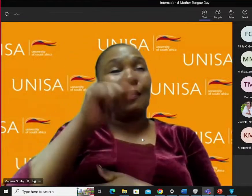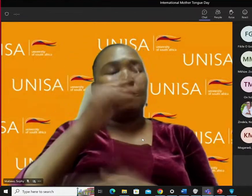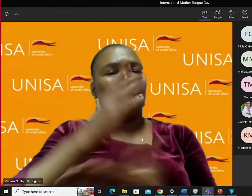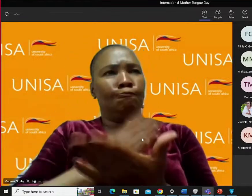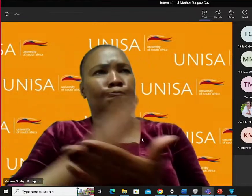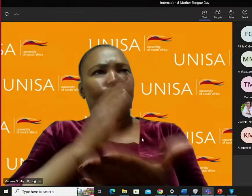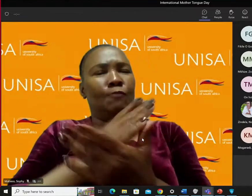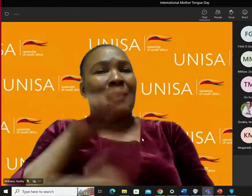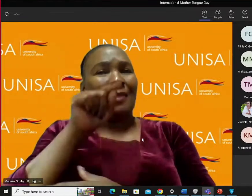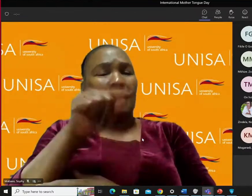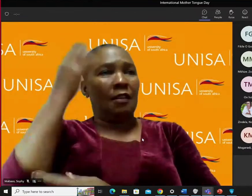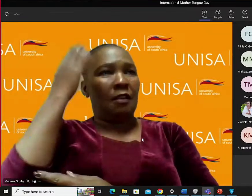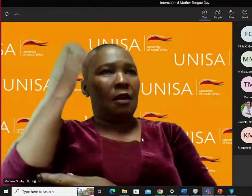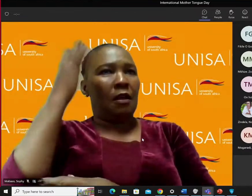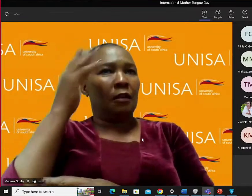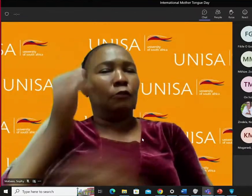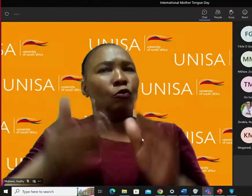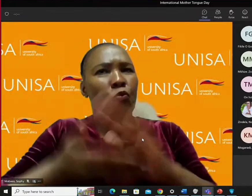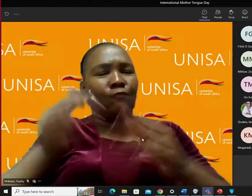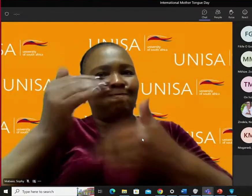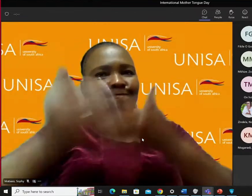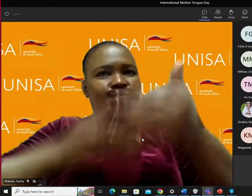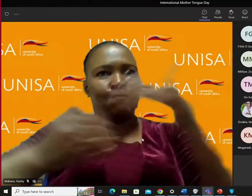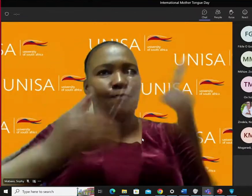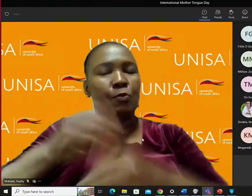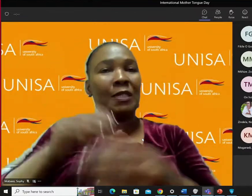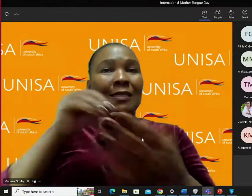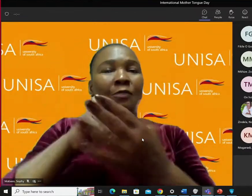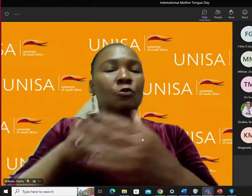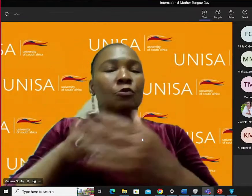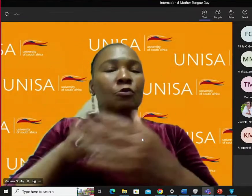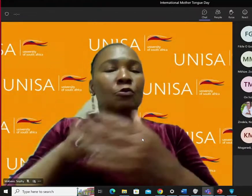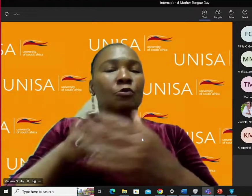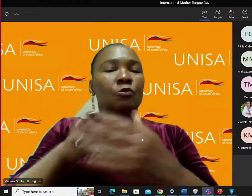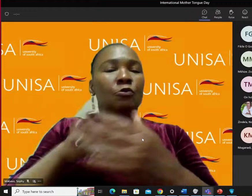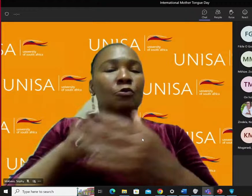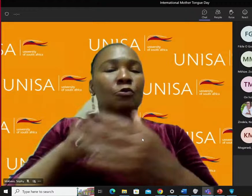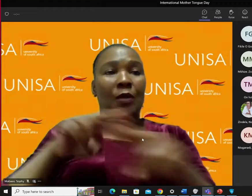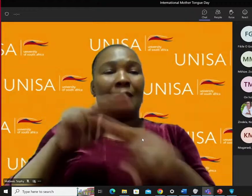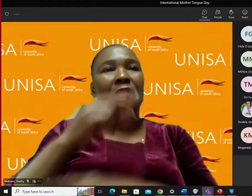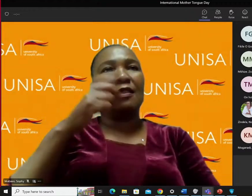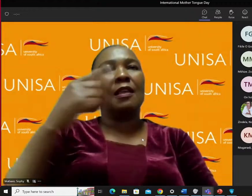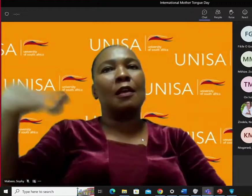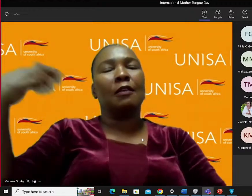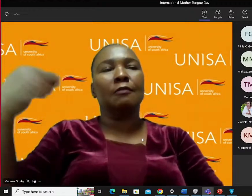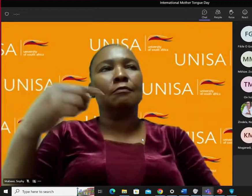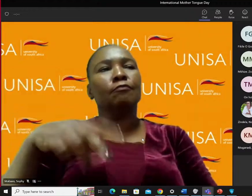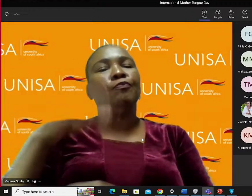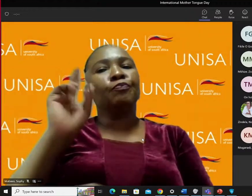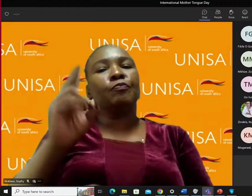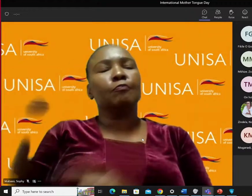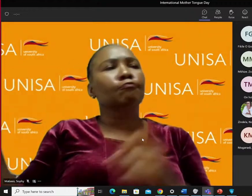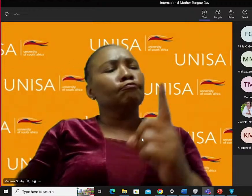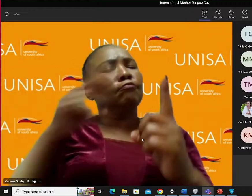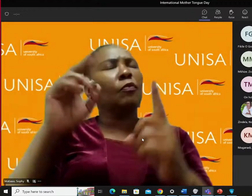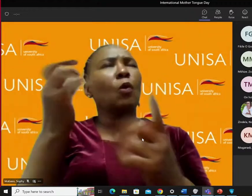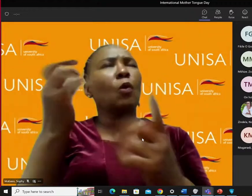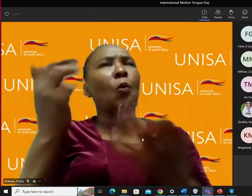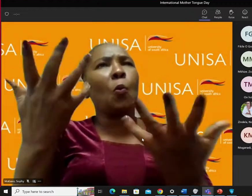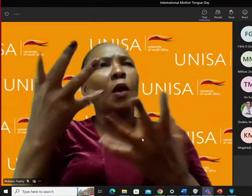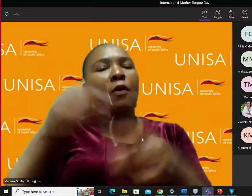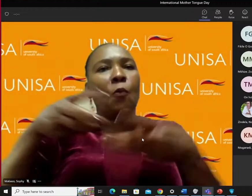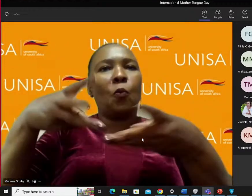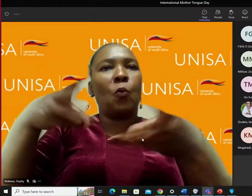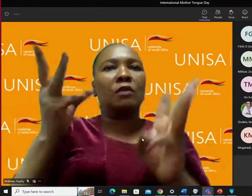go forward into the future with the language. We are also looking at ways to